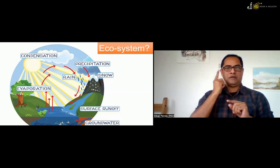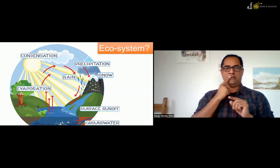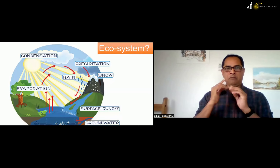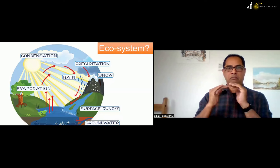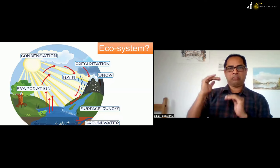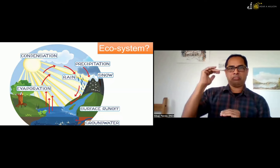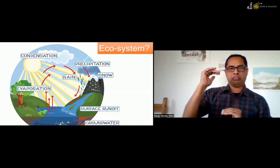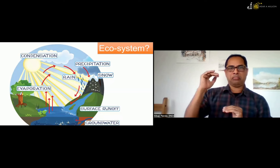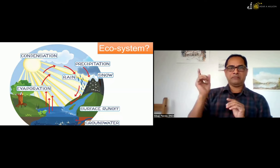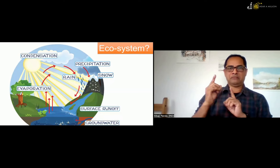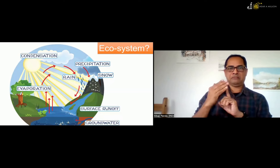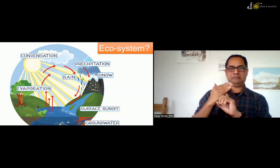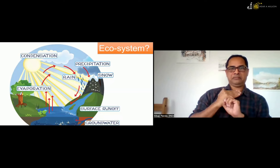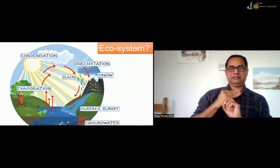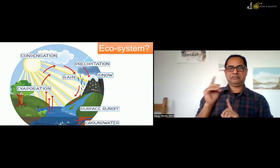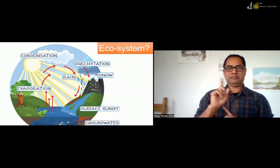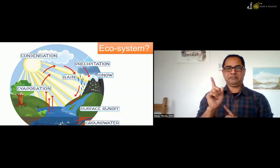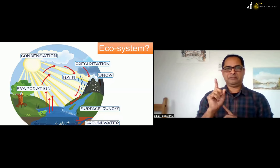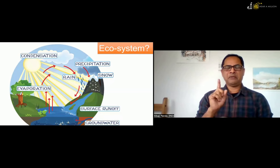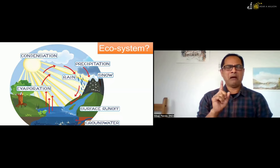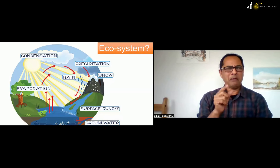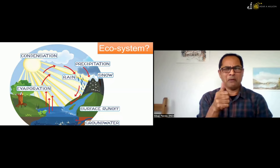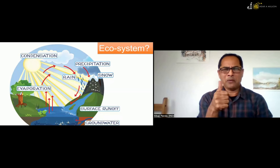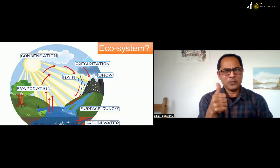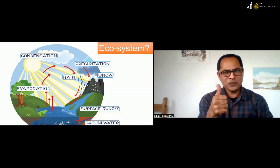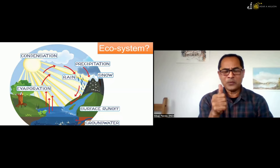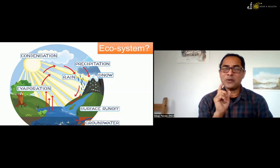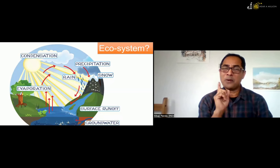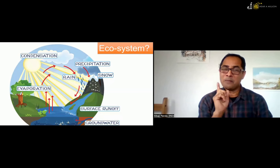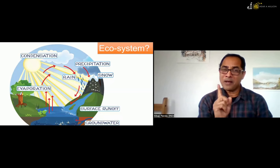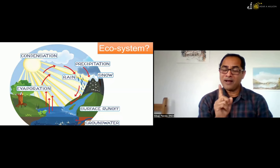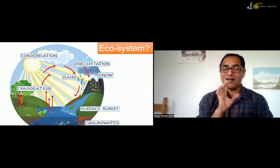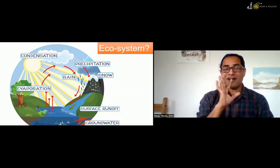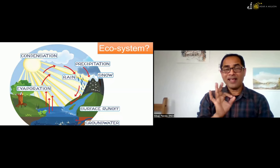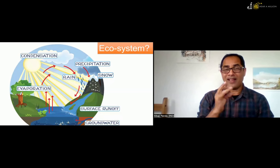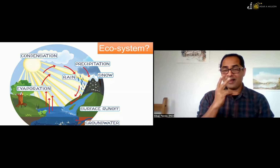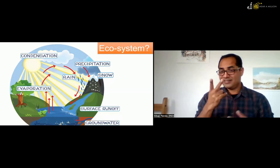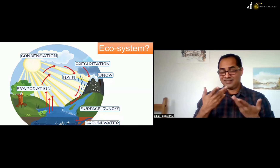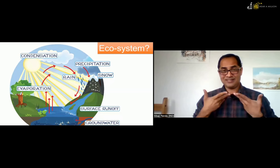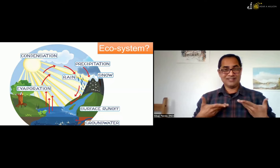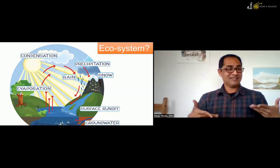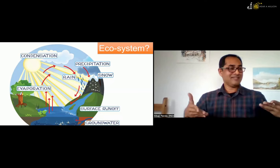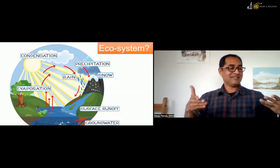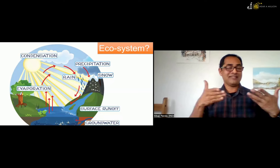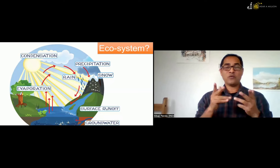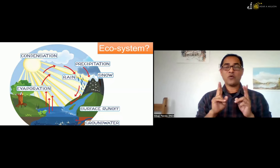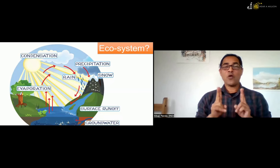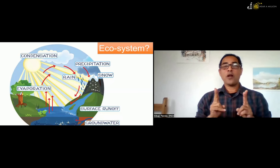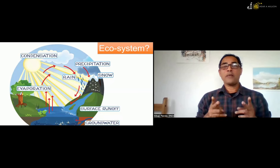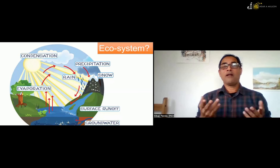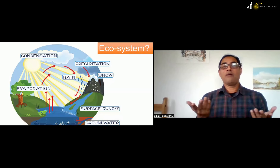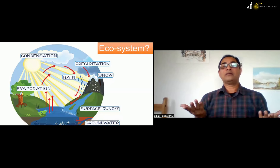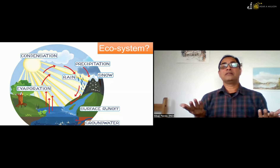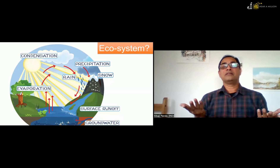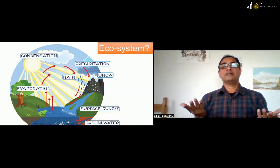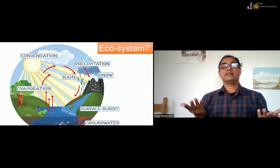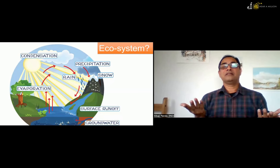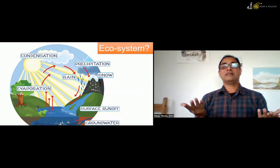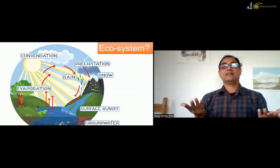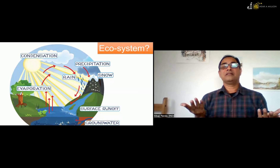you know, uh, we, talk about that, yes, you shouldn't discriminate, you shouldn't oppress the